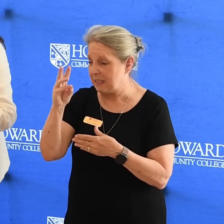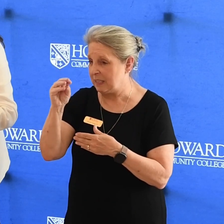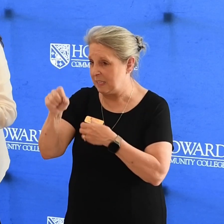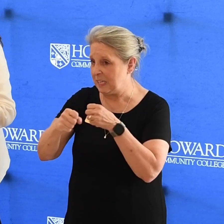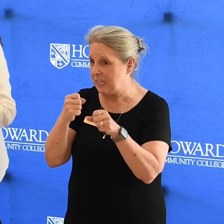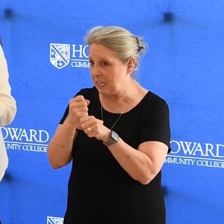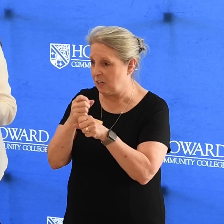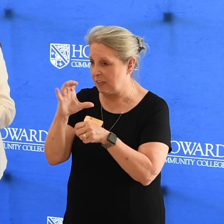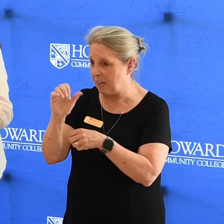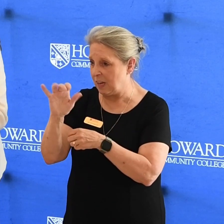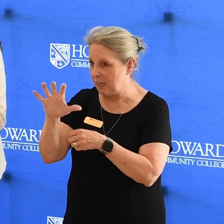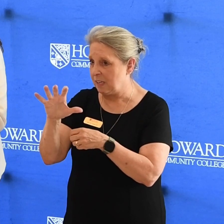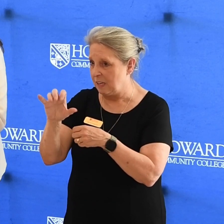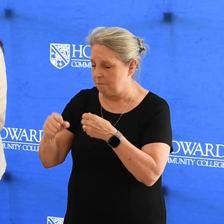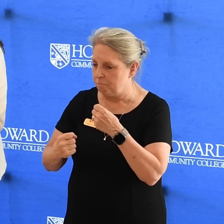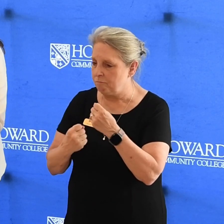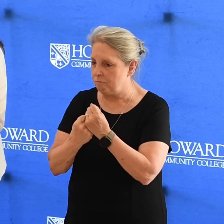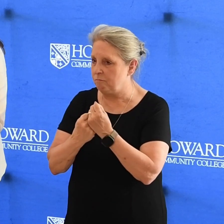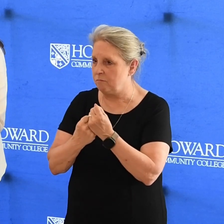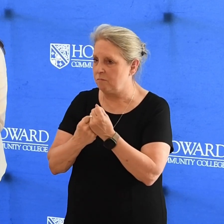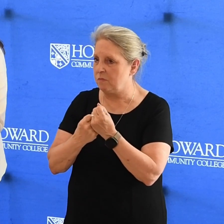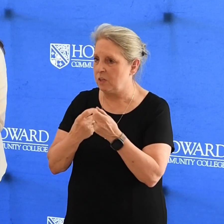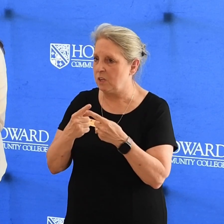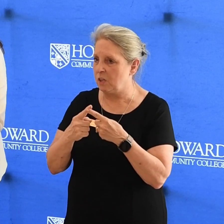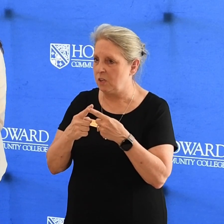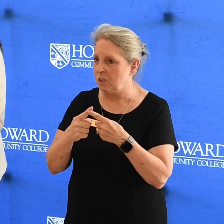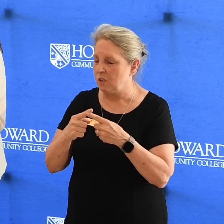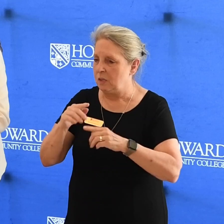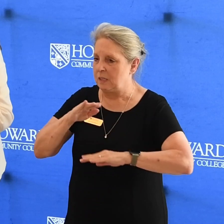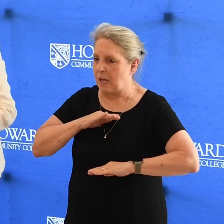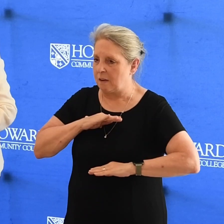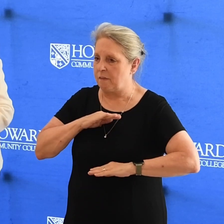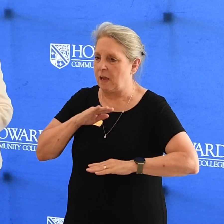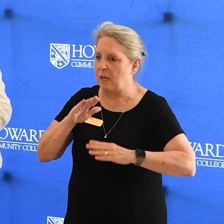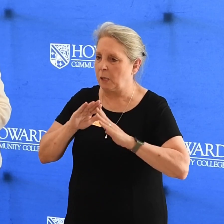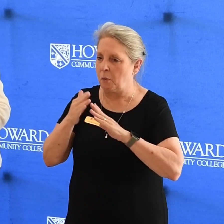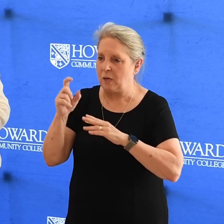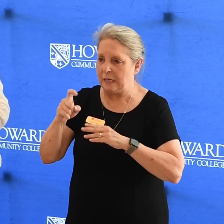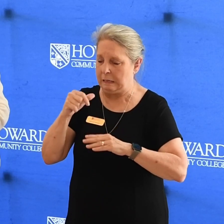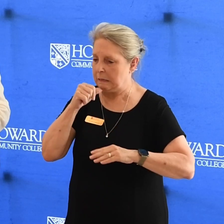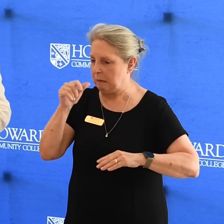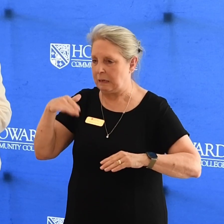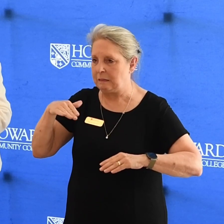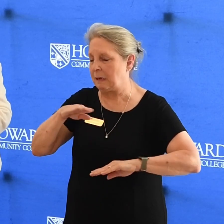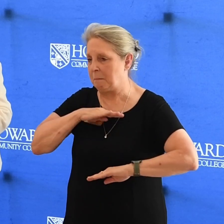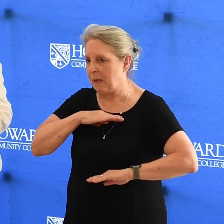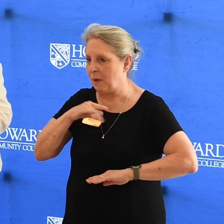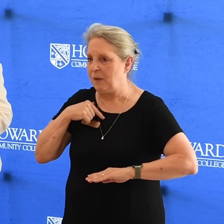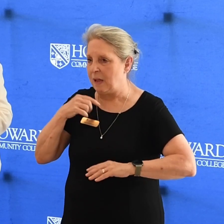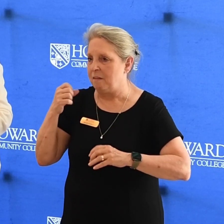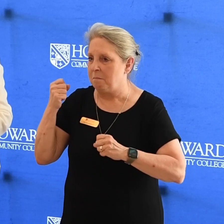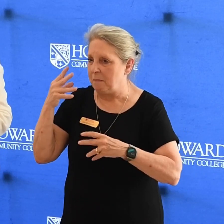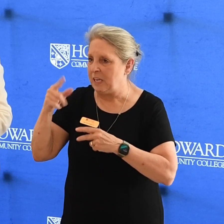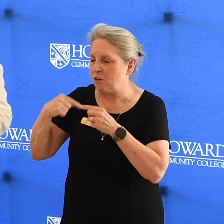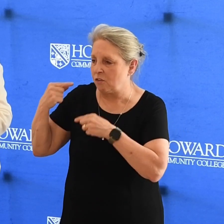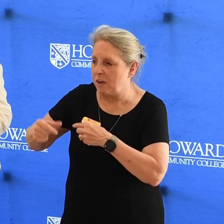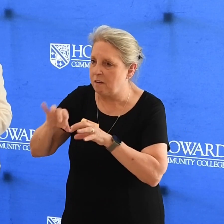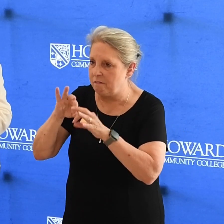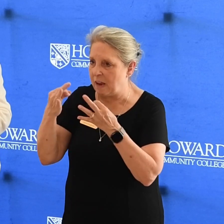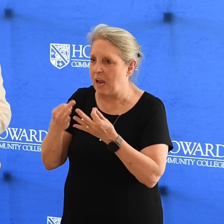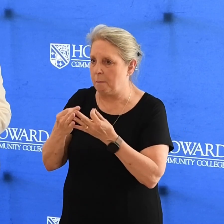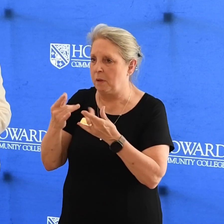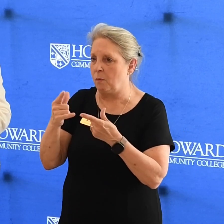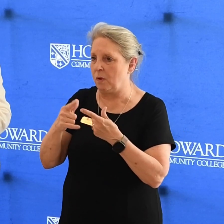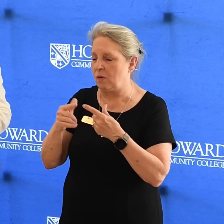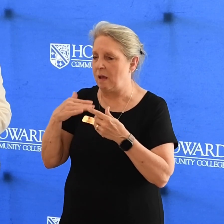CAC has stood as the beacon to meet unmet community needs. We have assisted generations of families in fulfilling the design